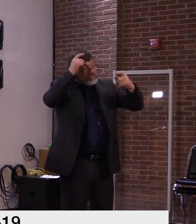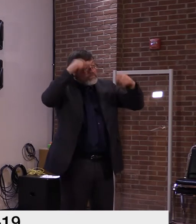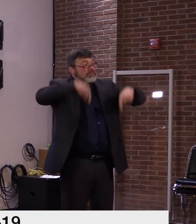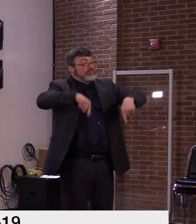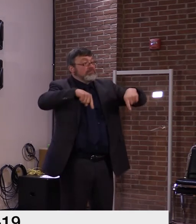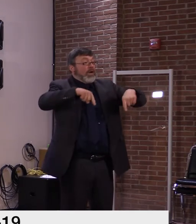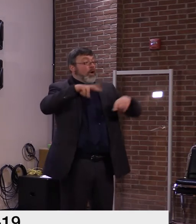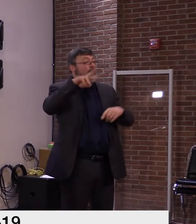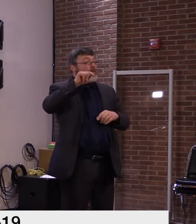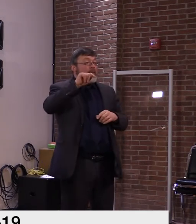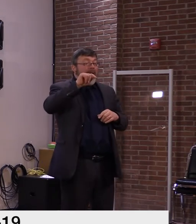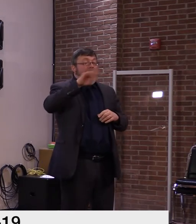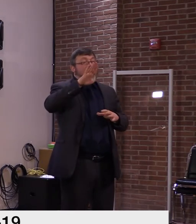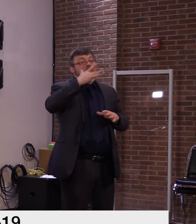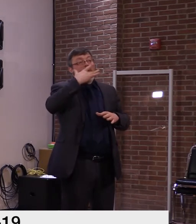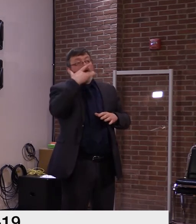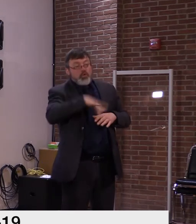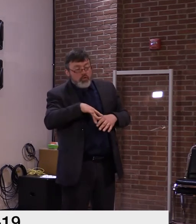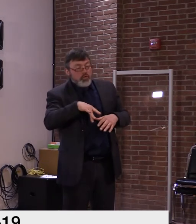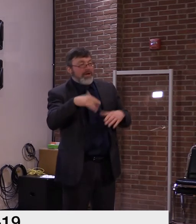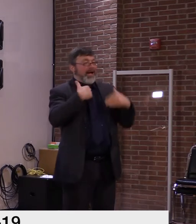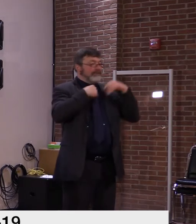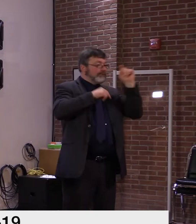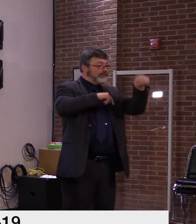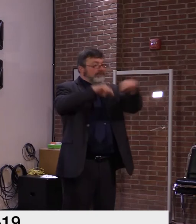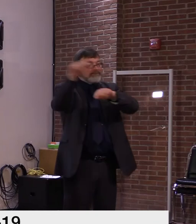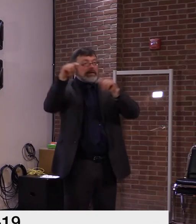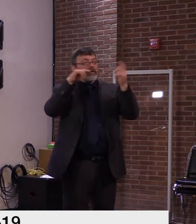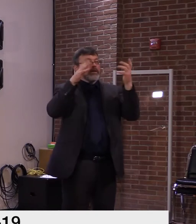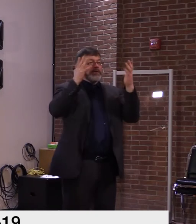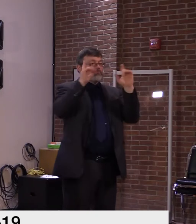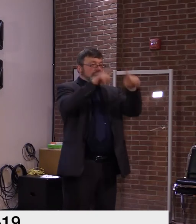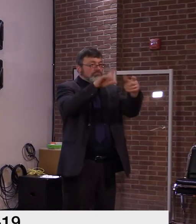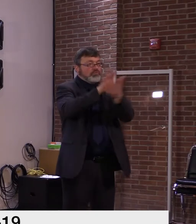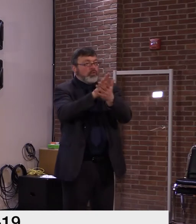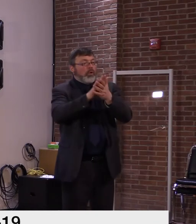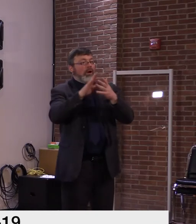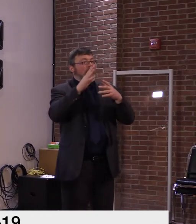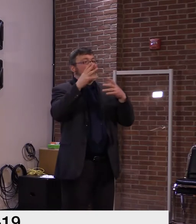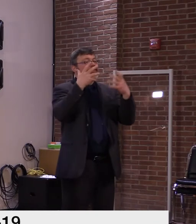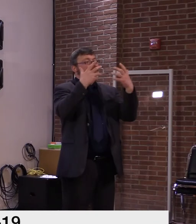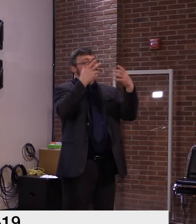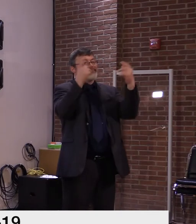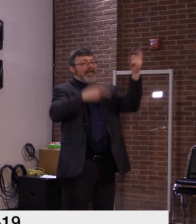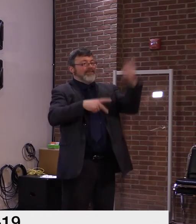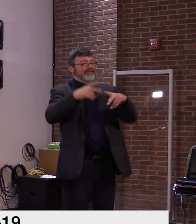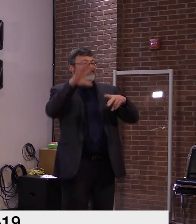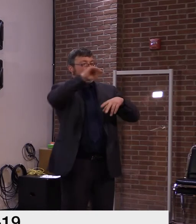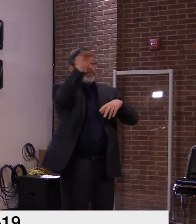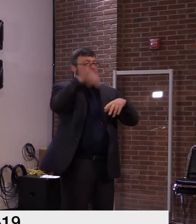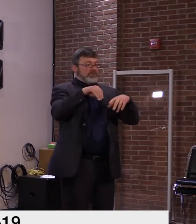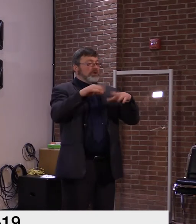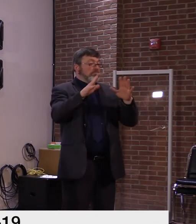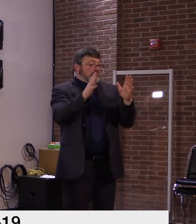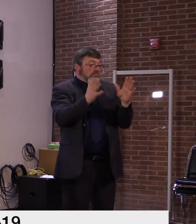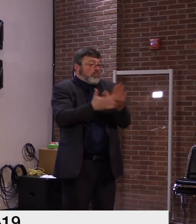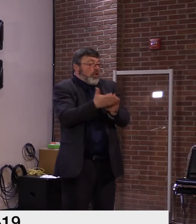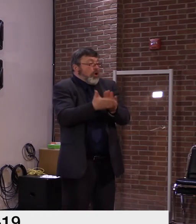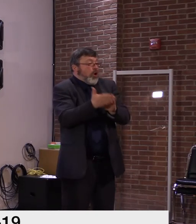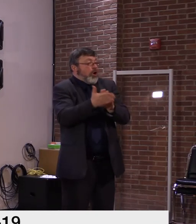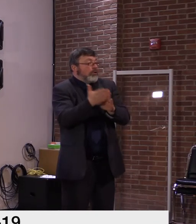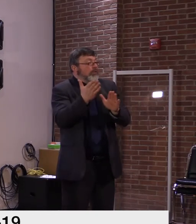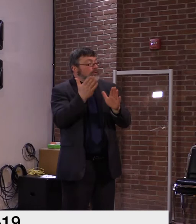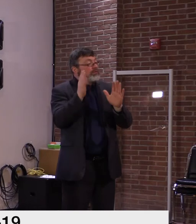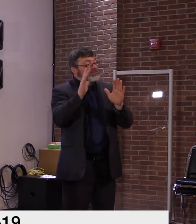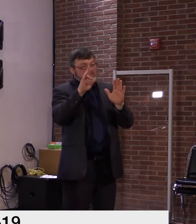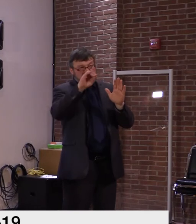also responsibility, I think, to do more right now. But we have to do that in a very thoughtful way. And I think, there's going to